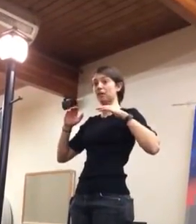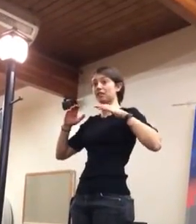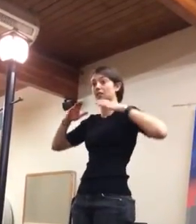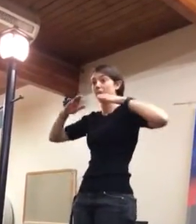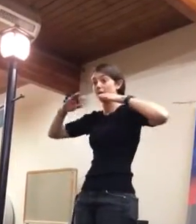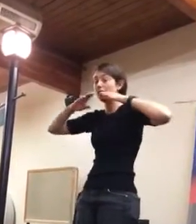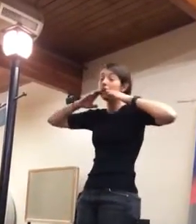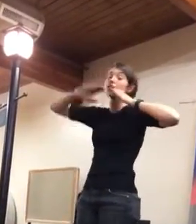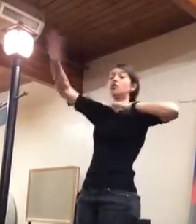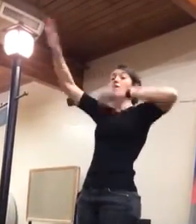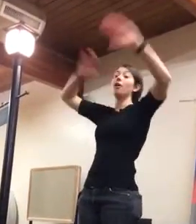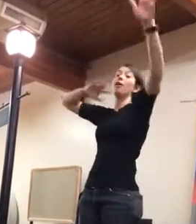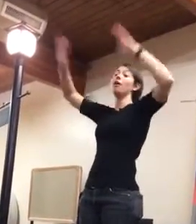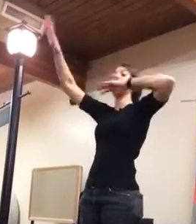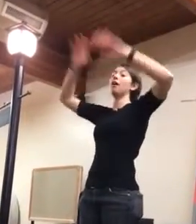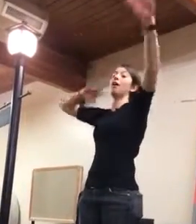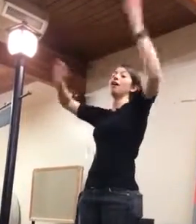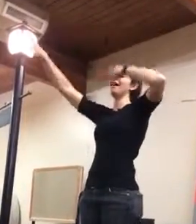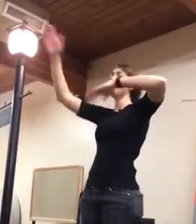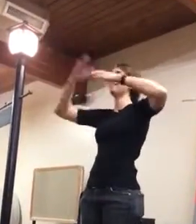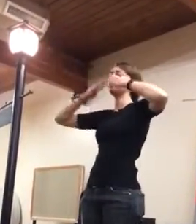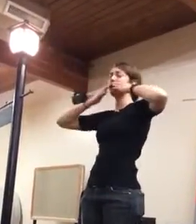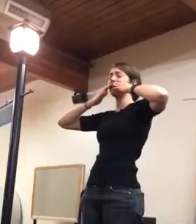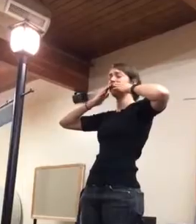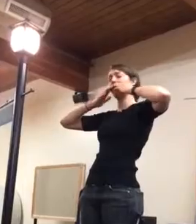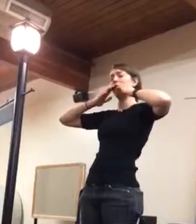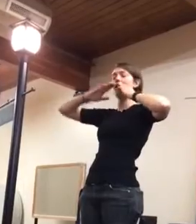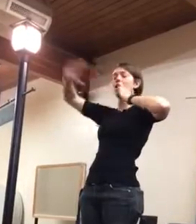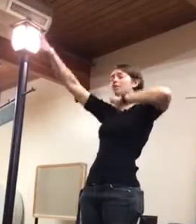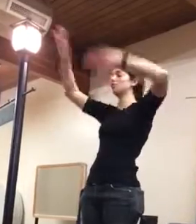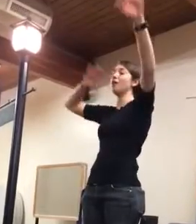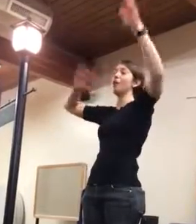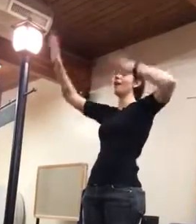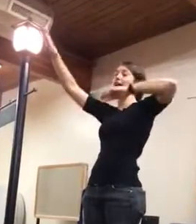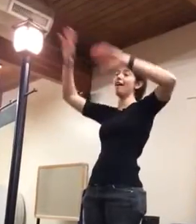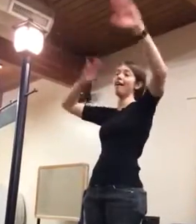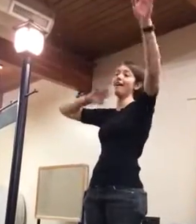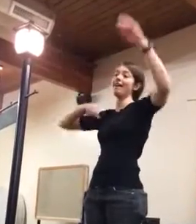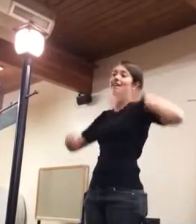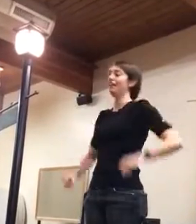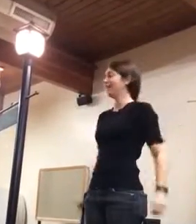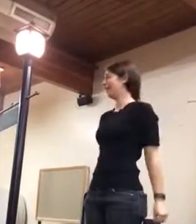is going to be joy, unspeakable joy,